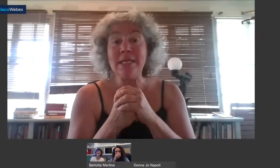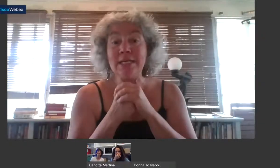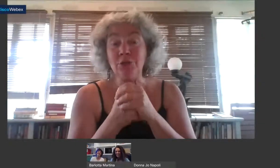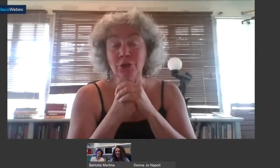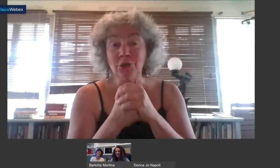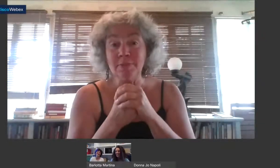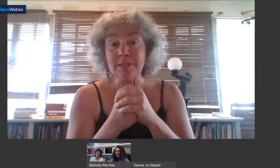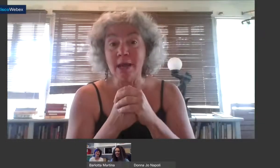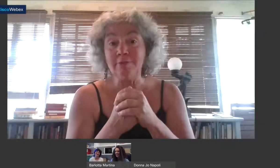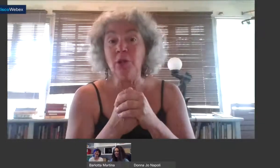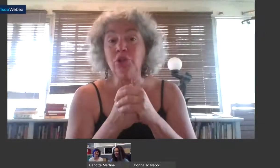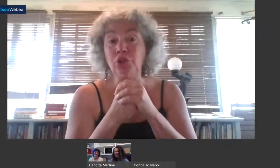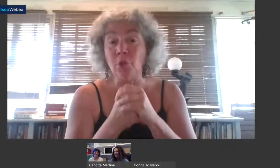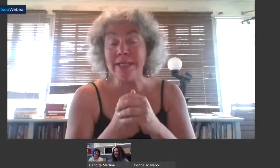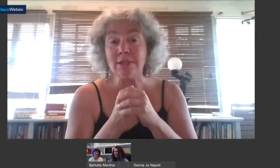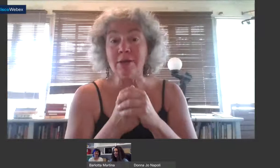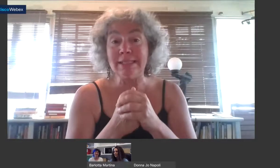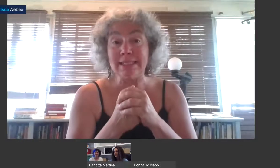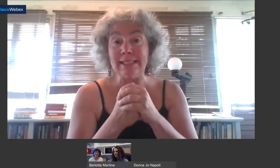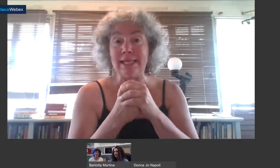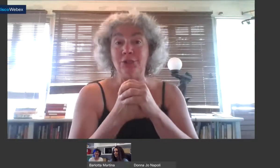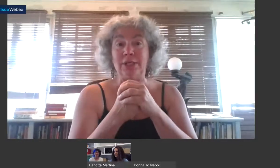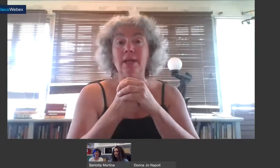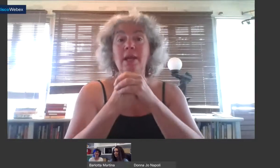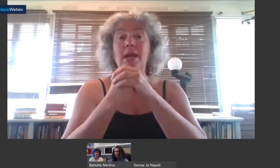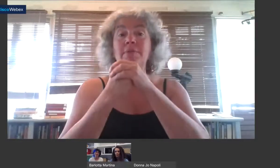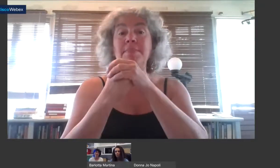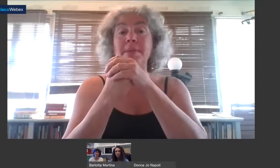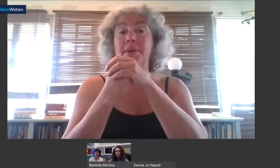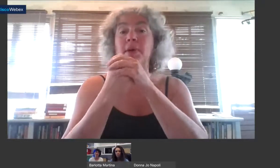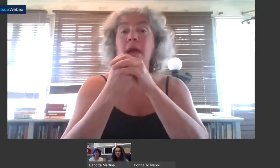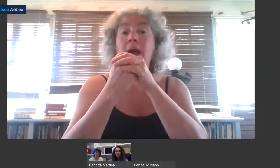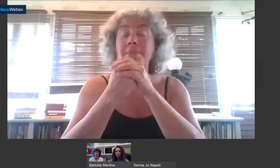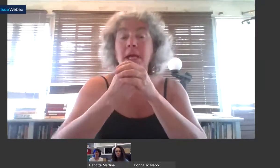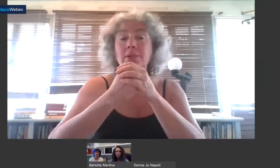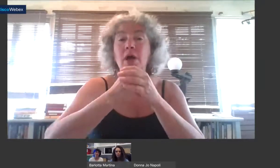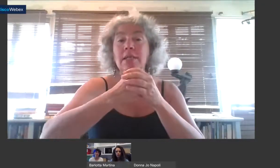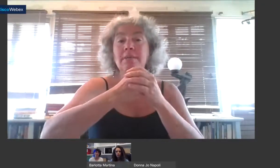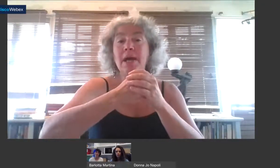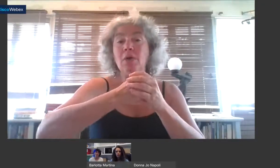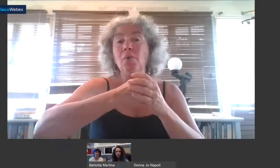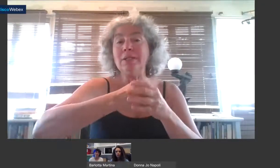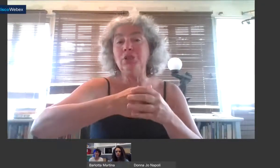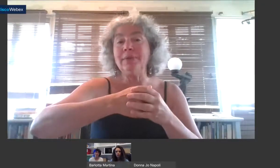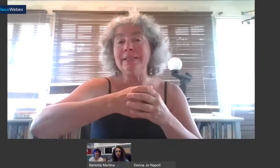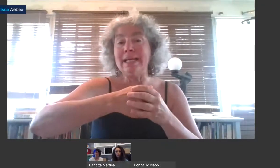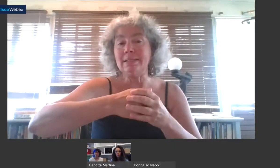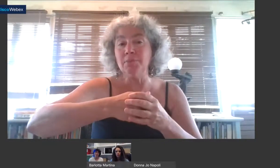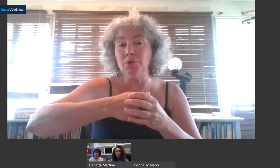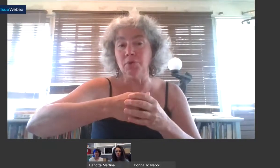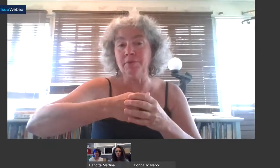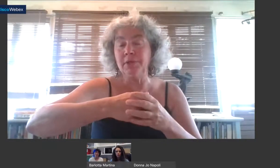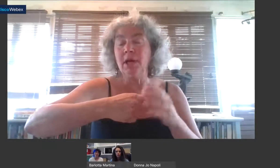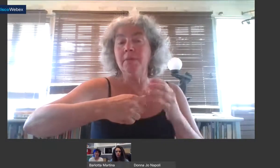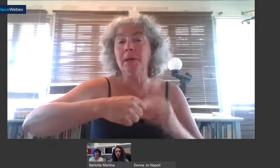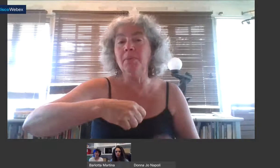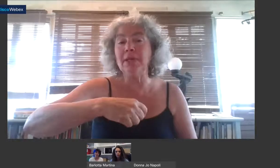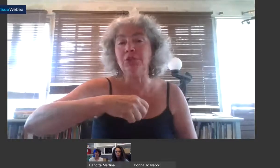in terms of joint articulation. And remember, I'm not talking about what joint has moved, but what joint